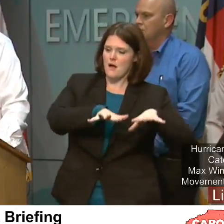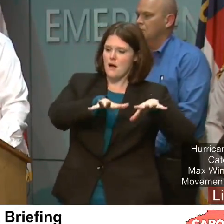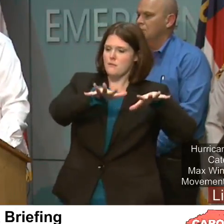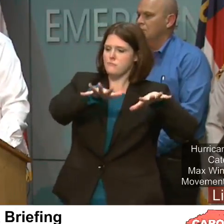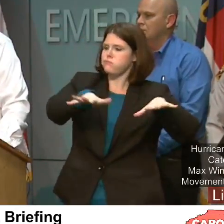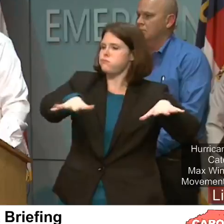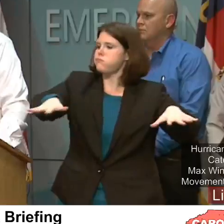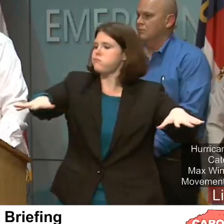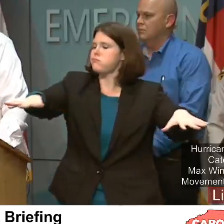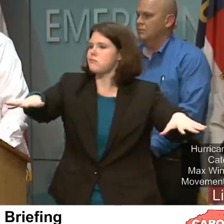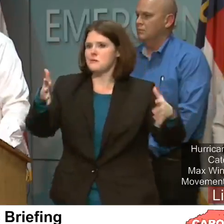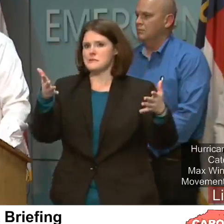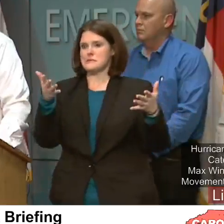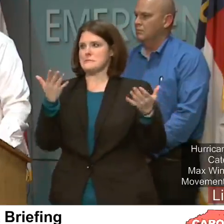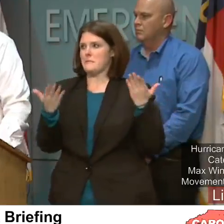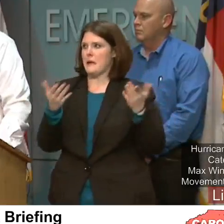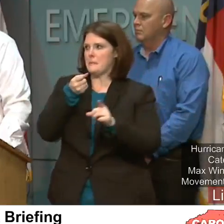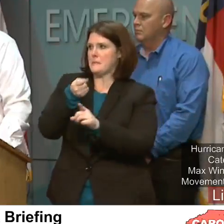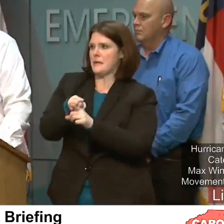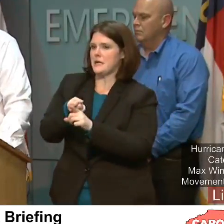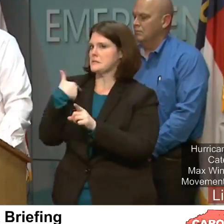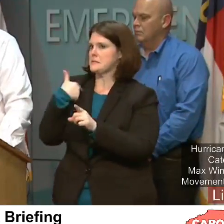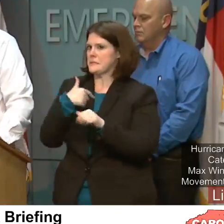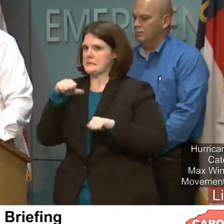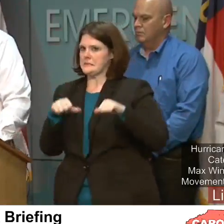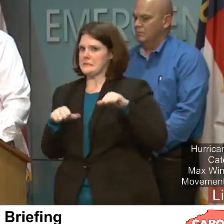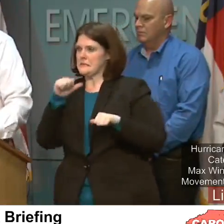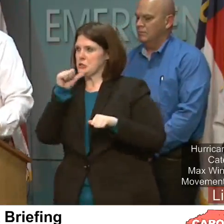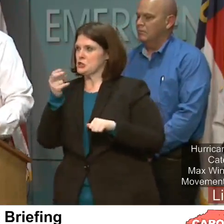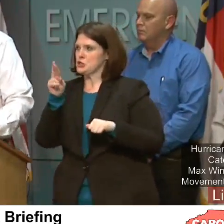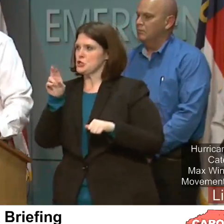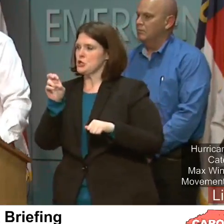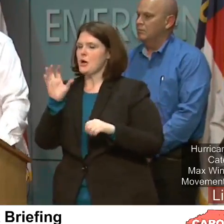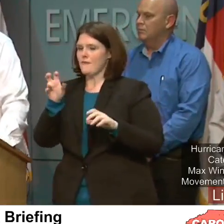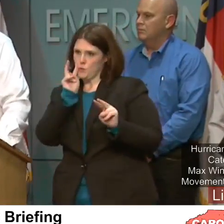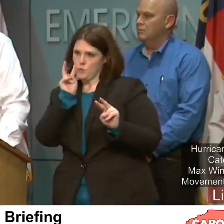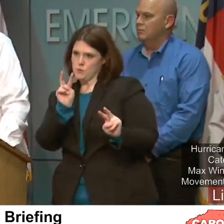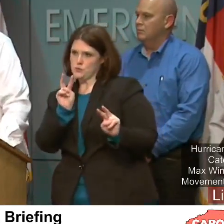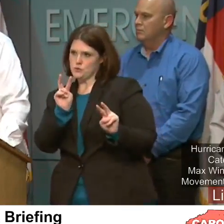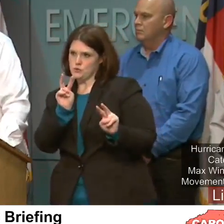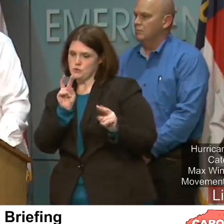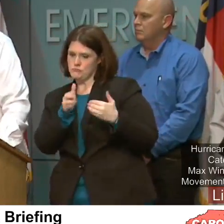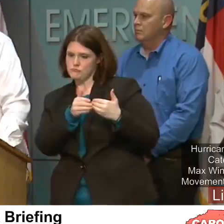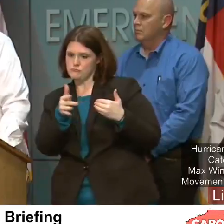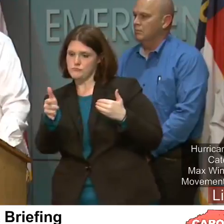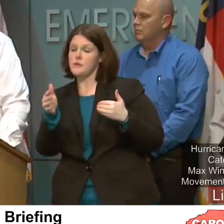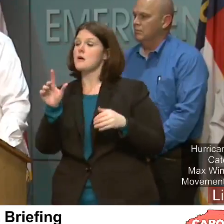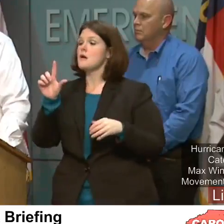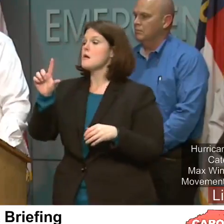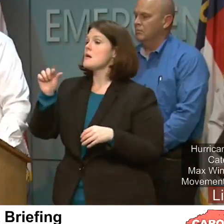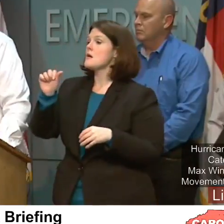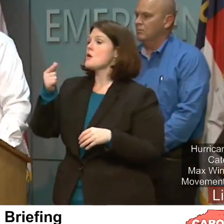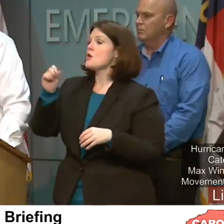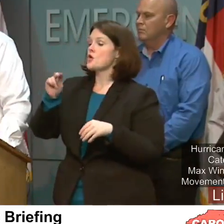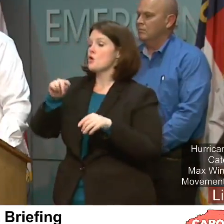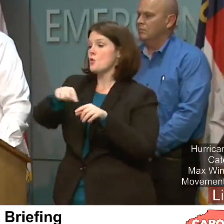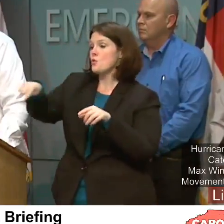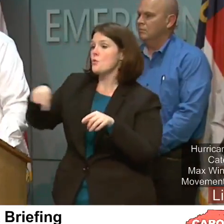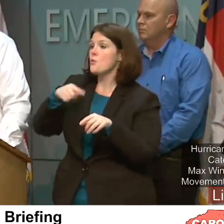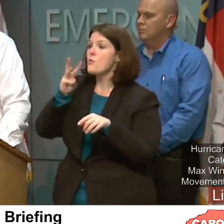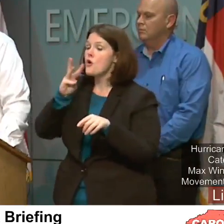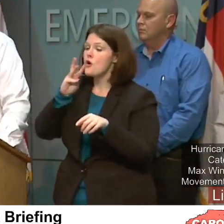we have to deal with as time goes on. We can draw these lagoons down under the management